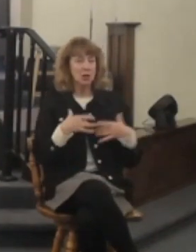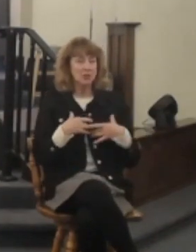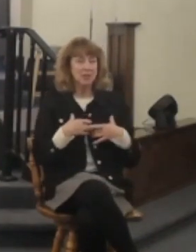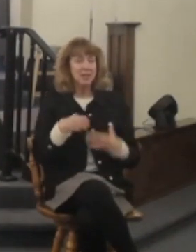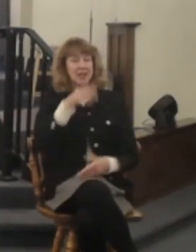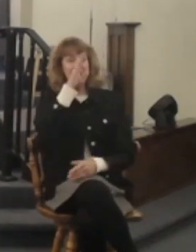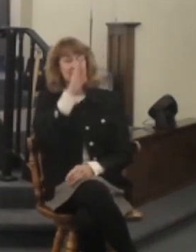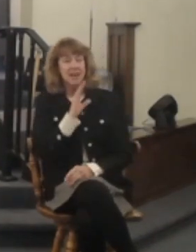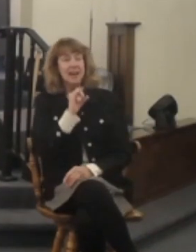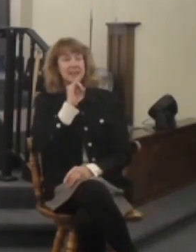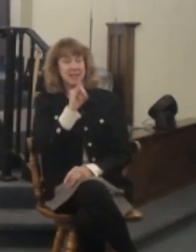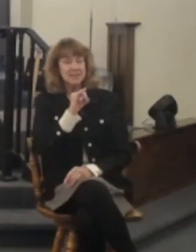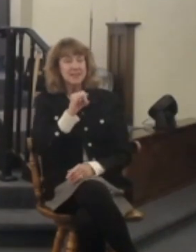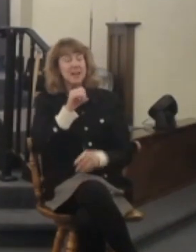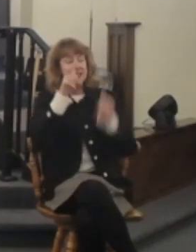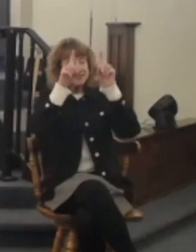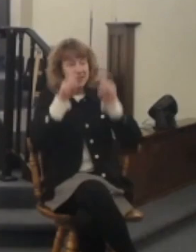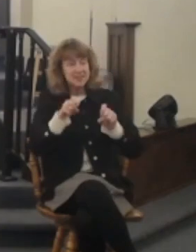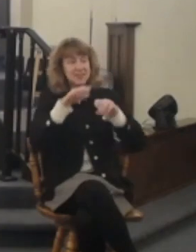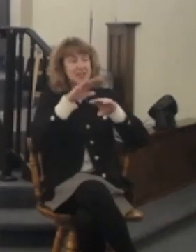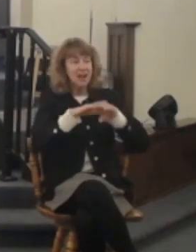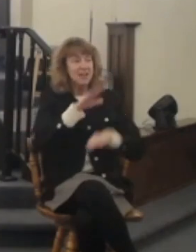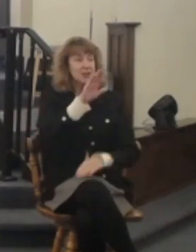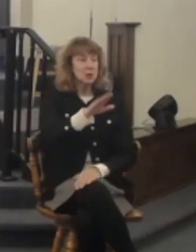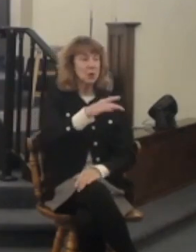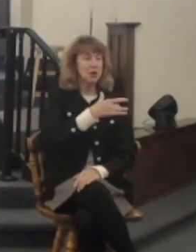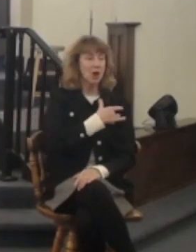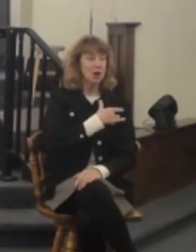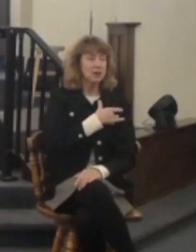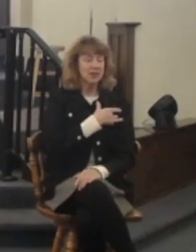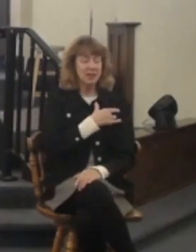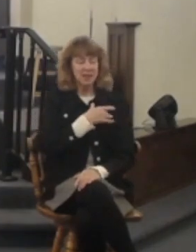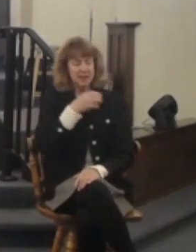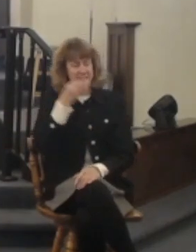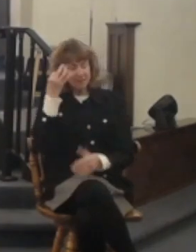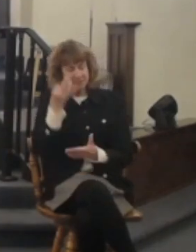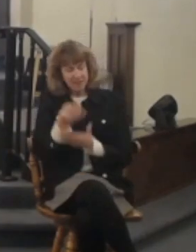God is testing your heart. Think about this. The very fact,